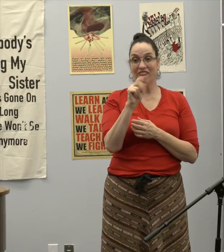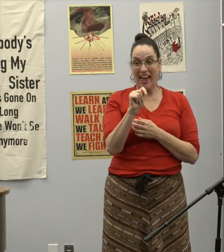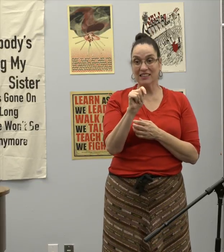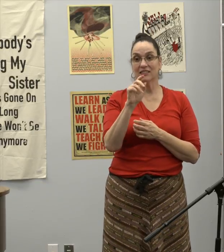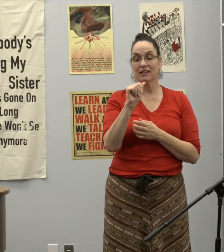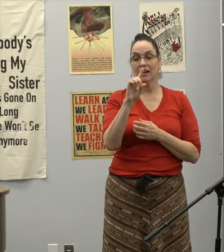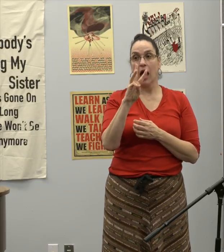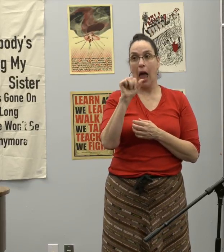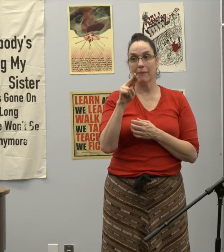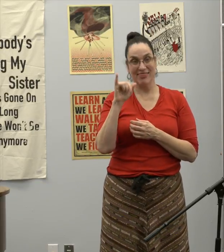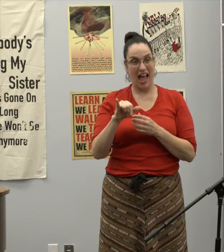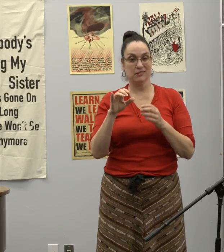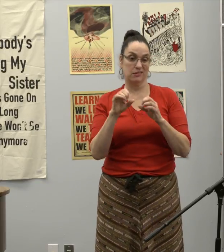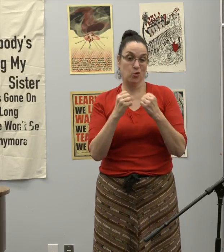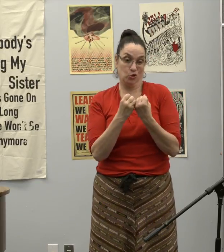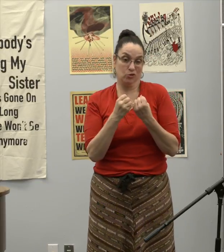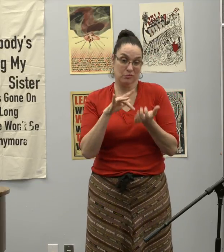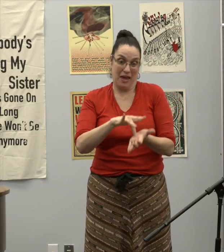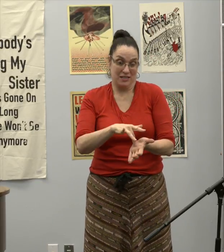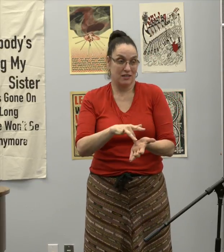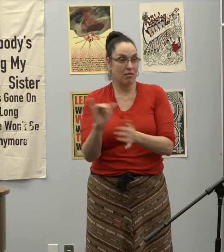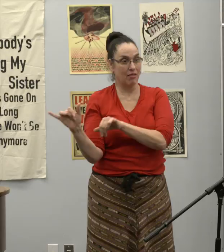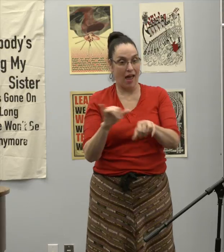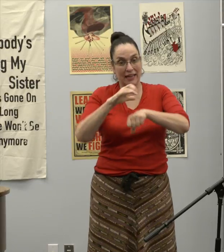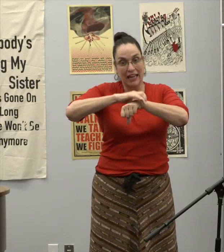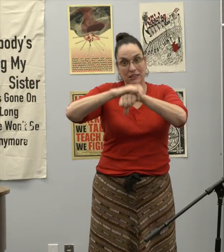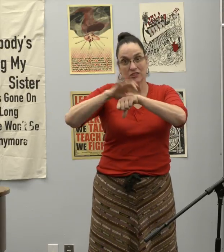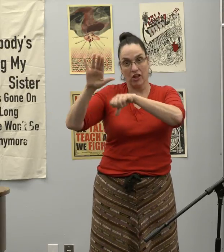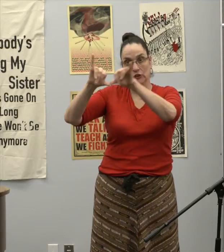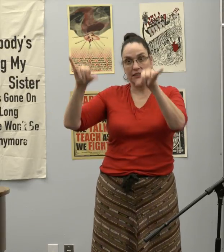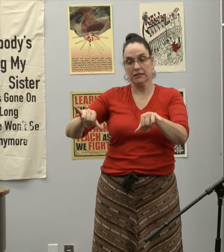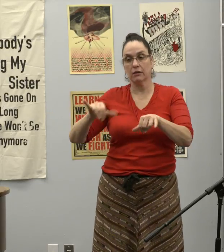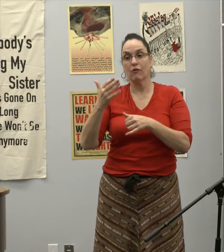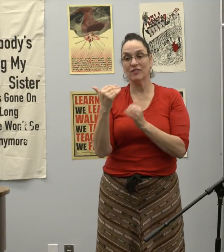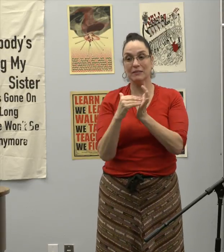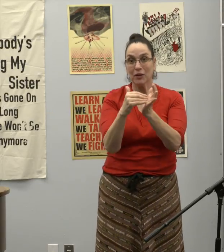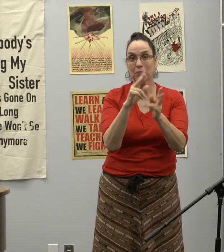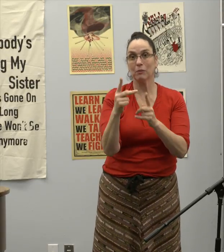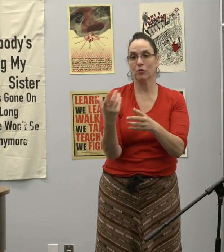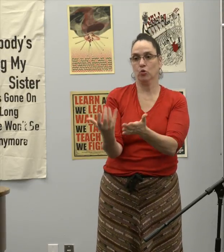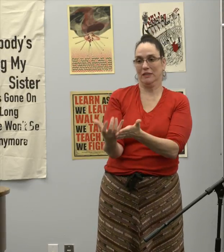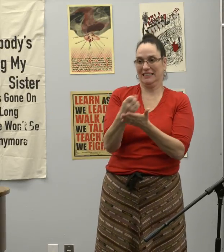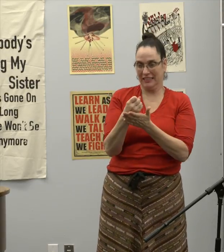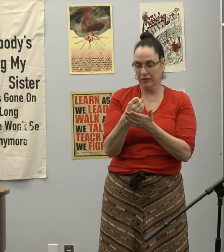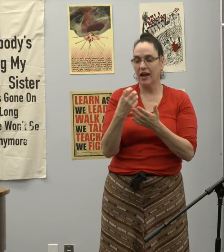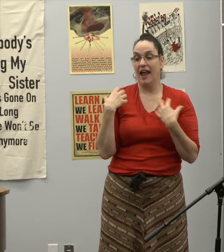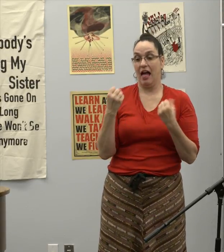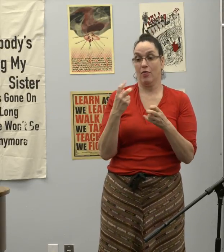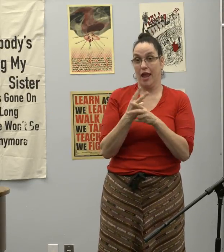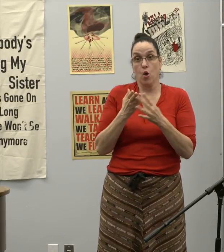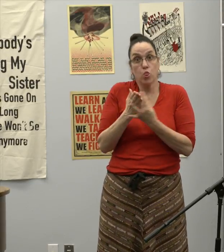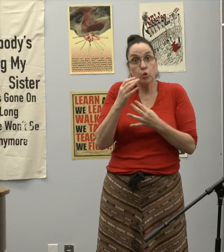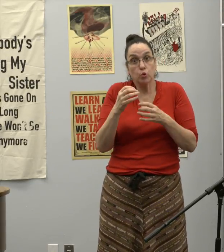socialized medicine, as is the English system, okay? So 15 million people get their health care in the United States through a socialized